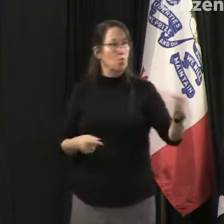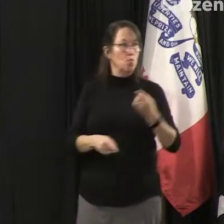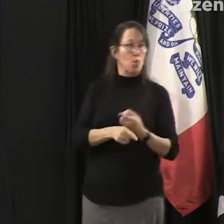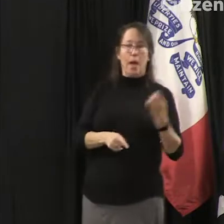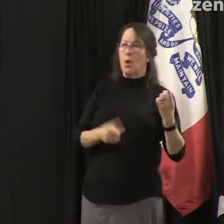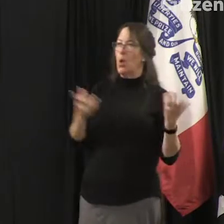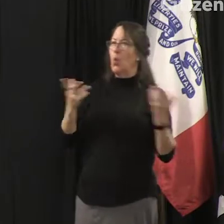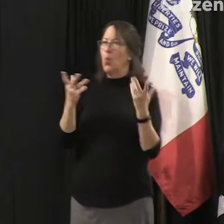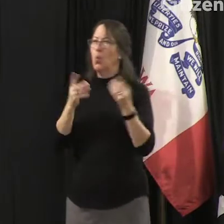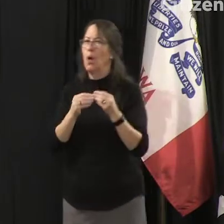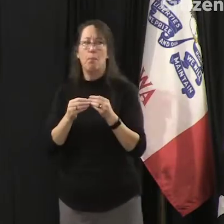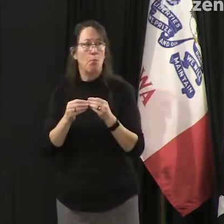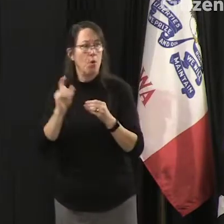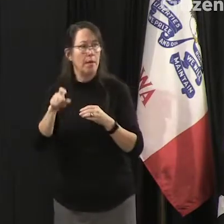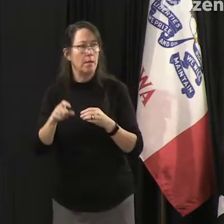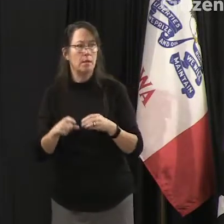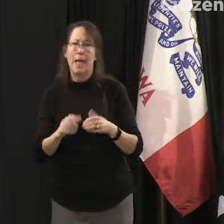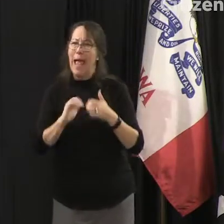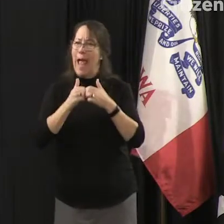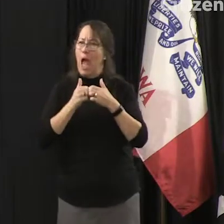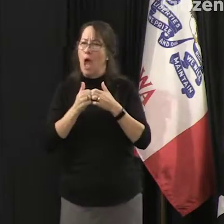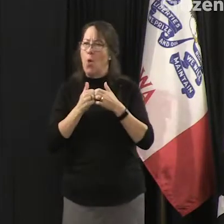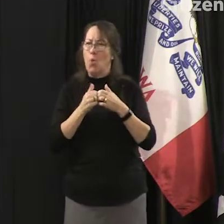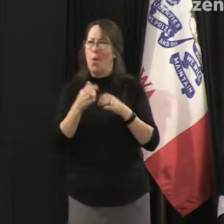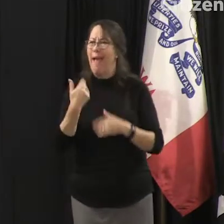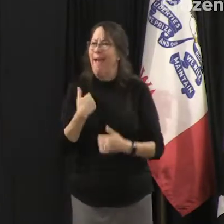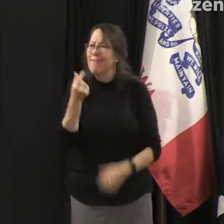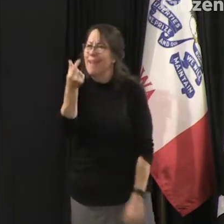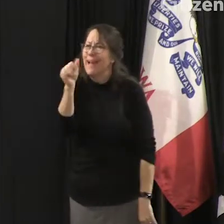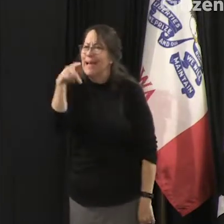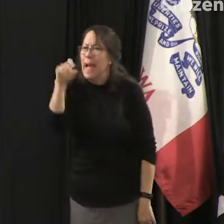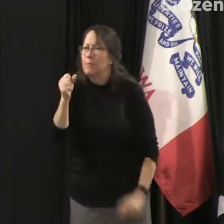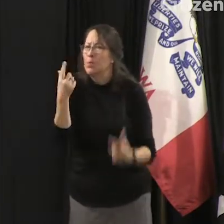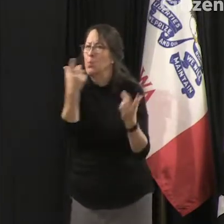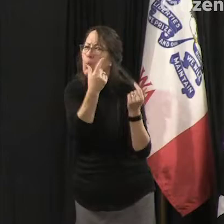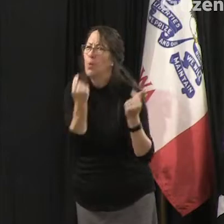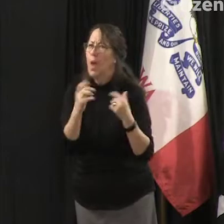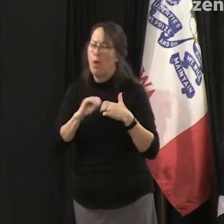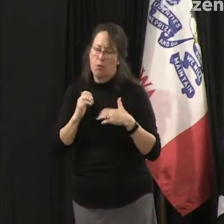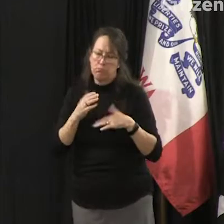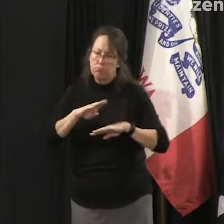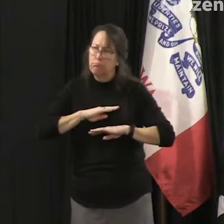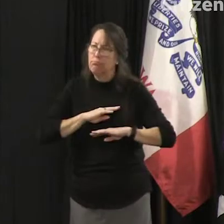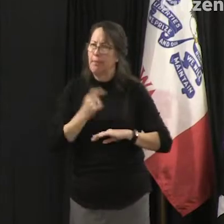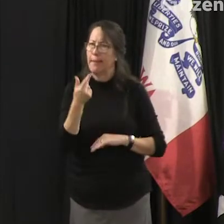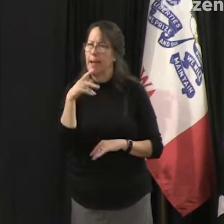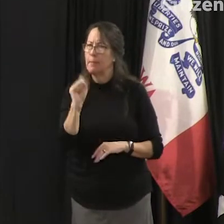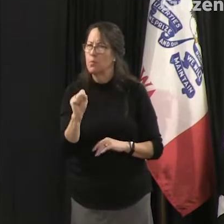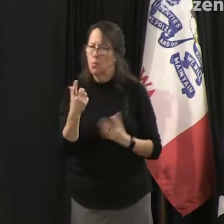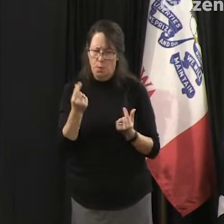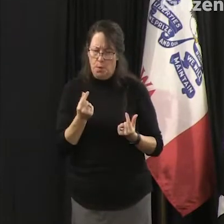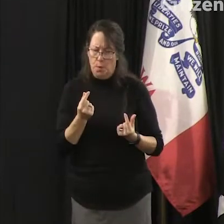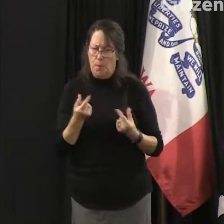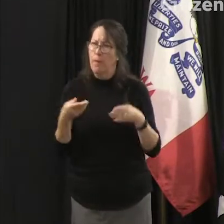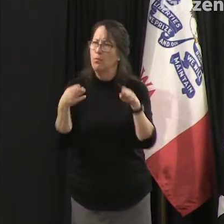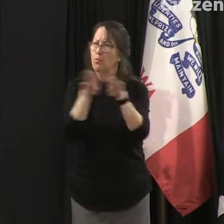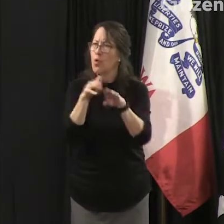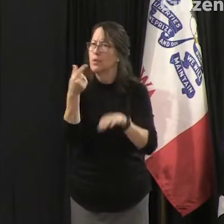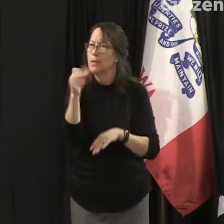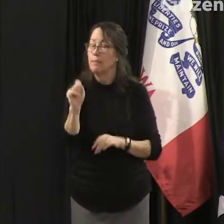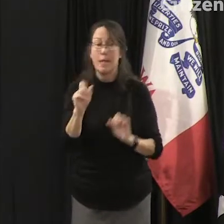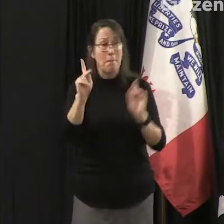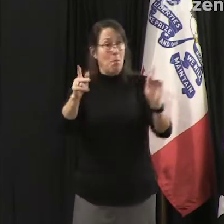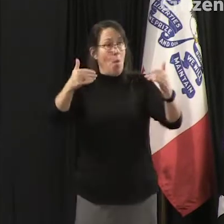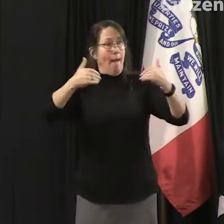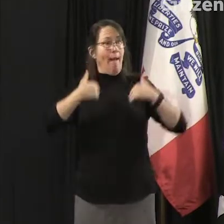more needs to be done? How do we fill in some of the gaps that we know exist out there? Well, for persons